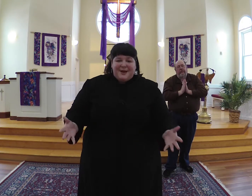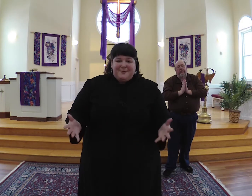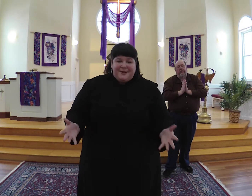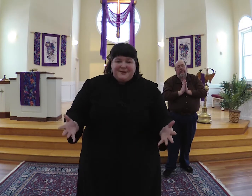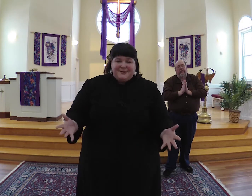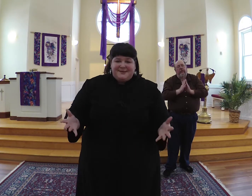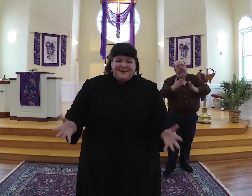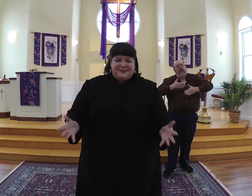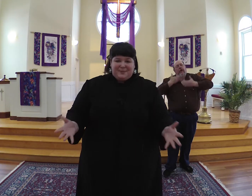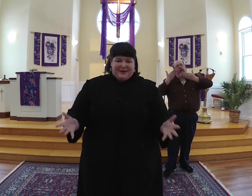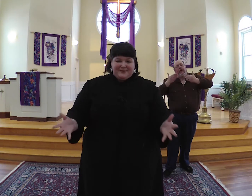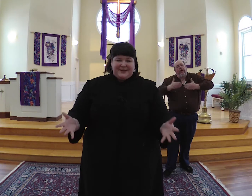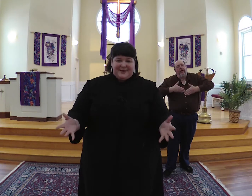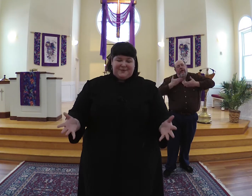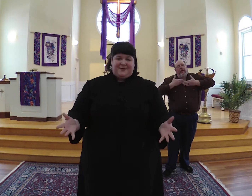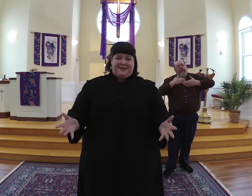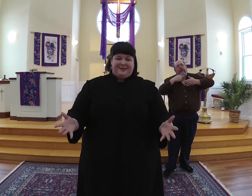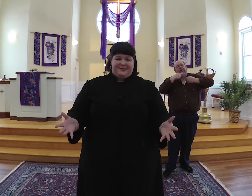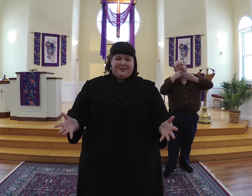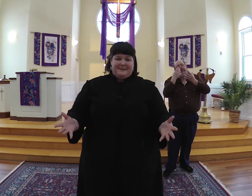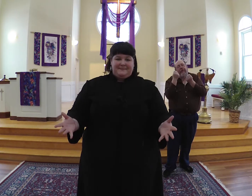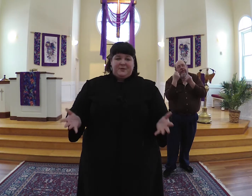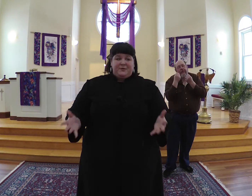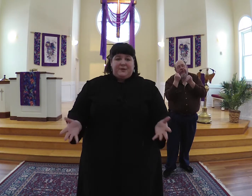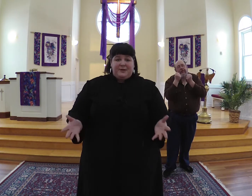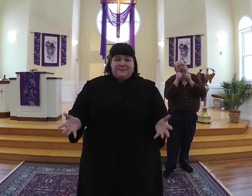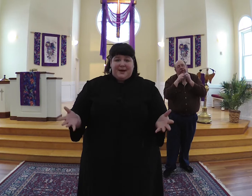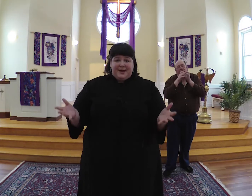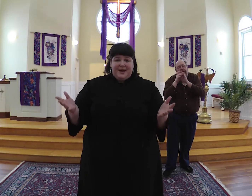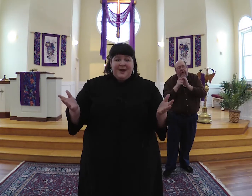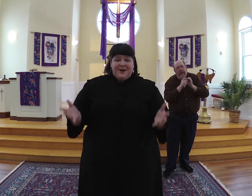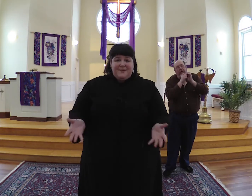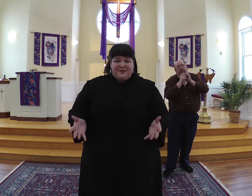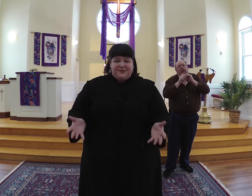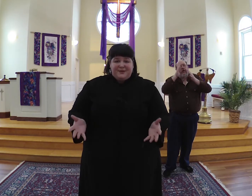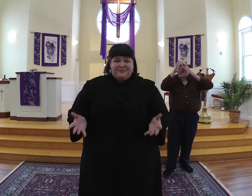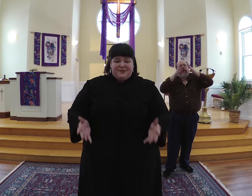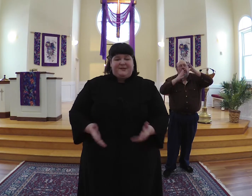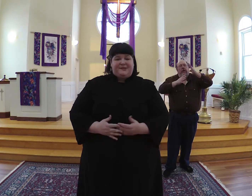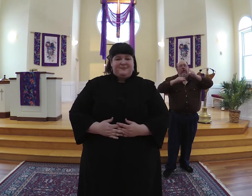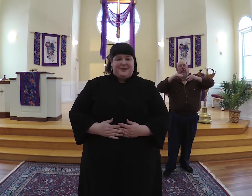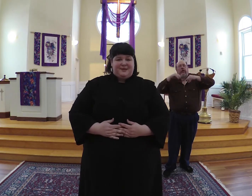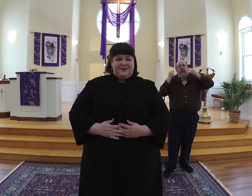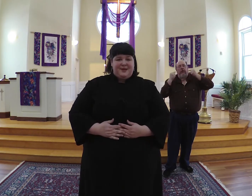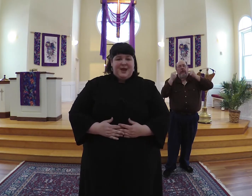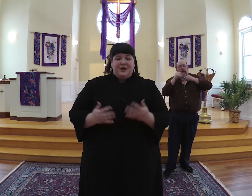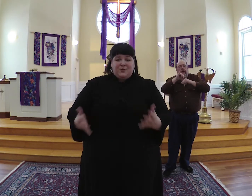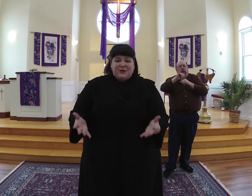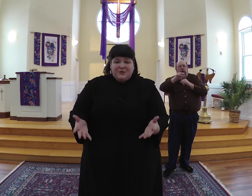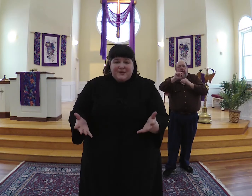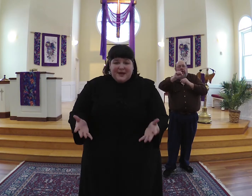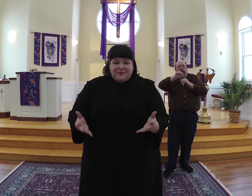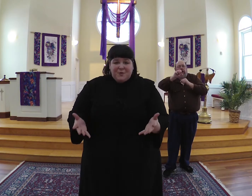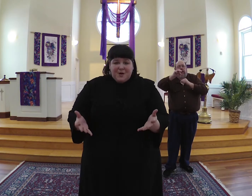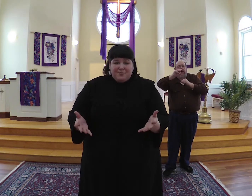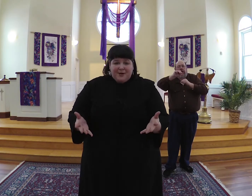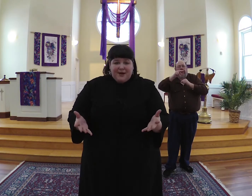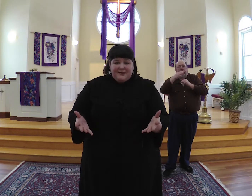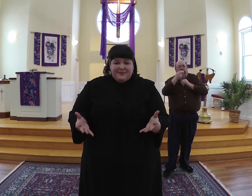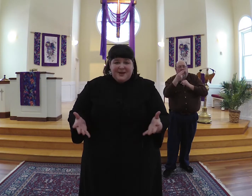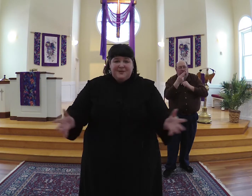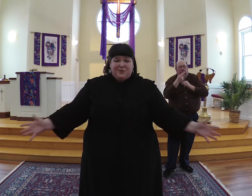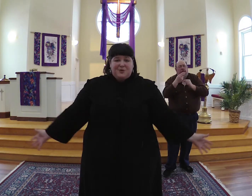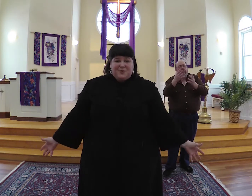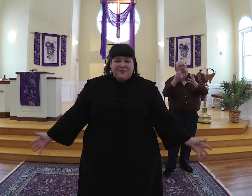I'm so glad we got to say this prayer together, friends. It was created by a minister named Tracy Smith. And you can use that if you want to